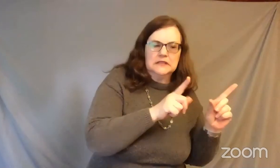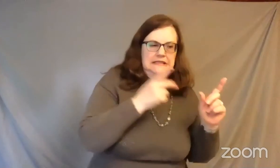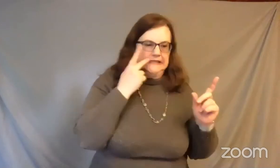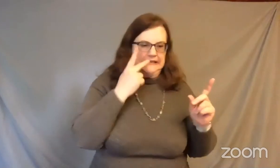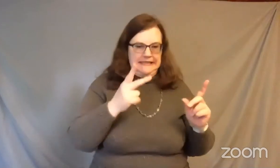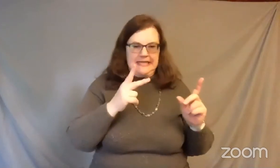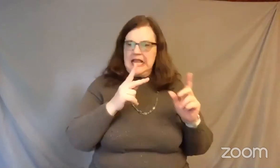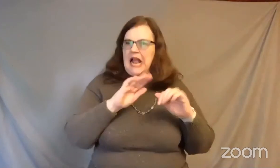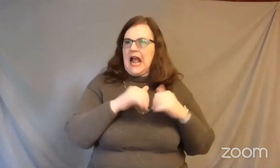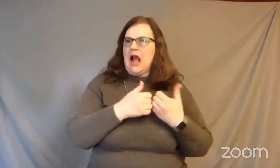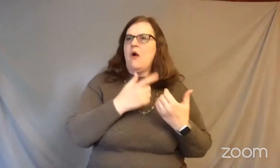and we